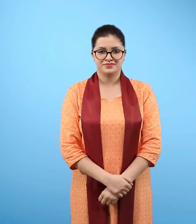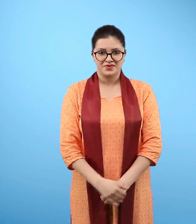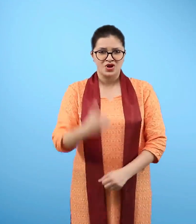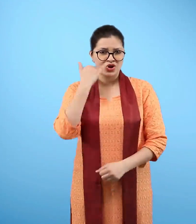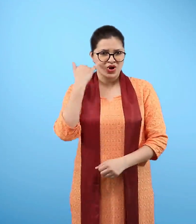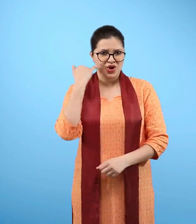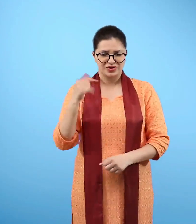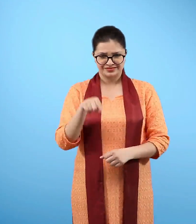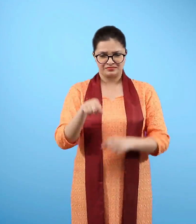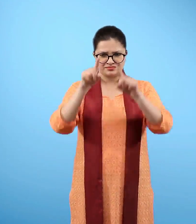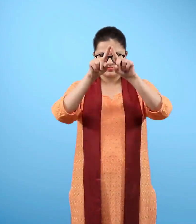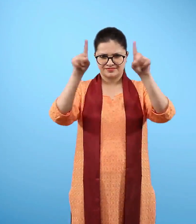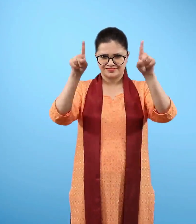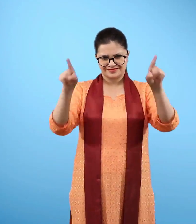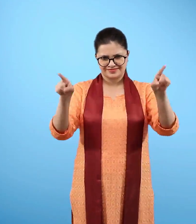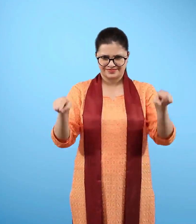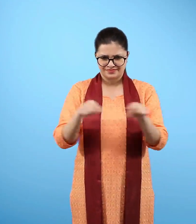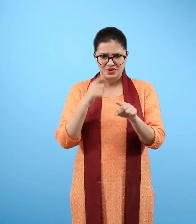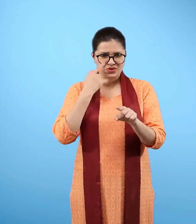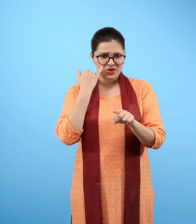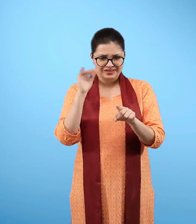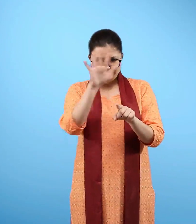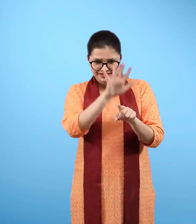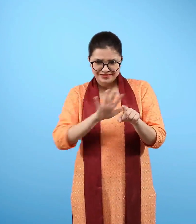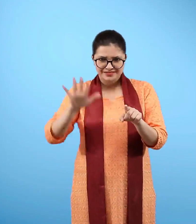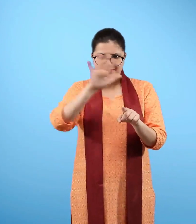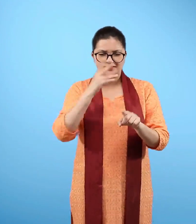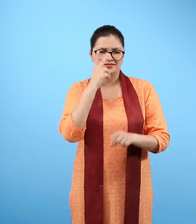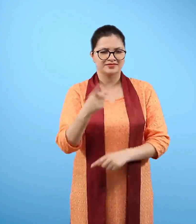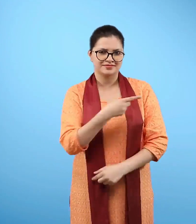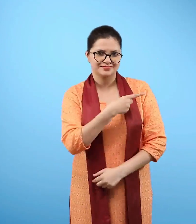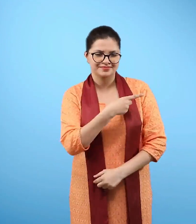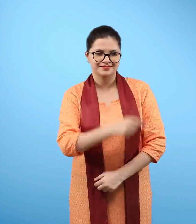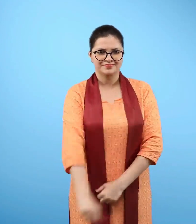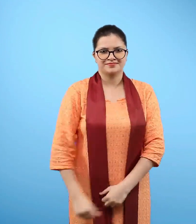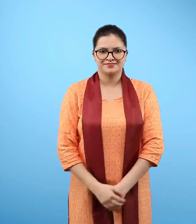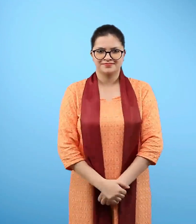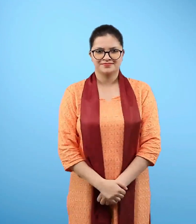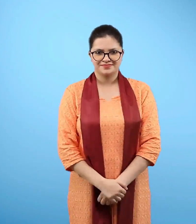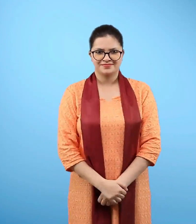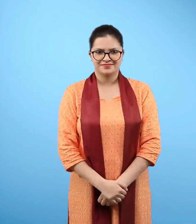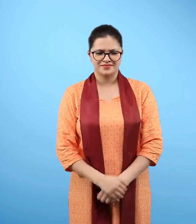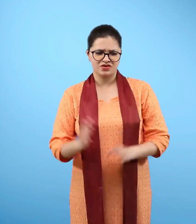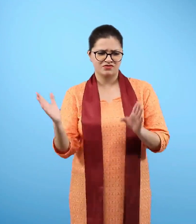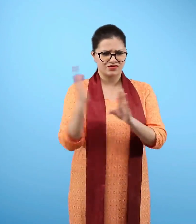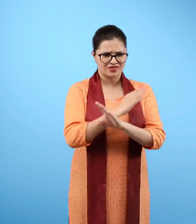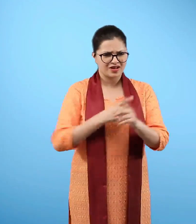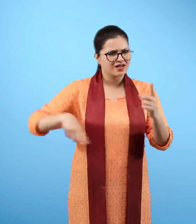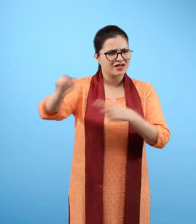Look at the shape of the yellow area. Have you seen this